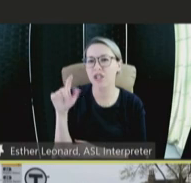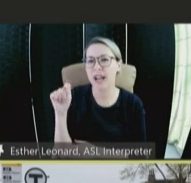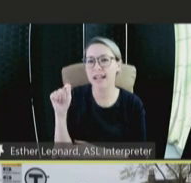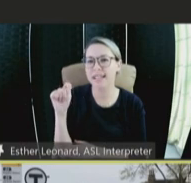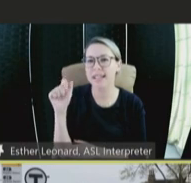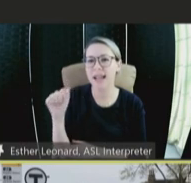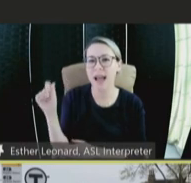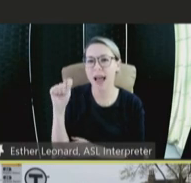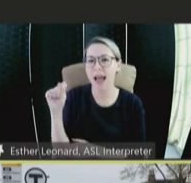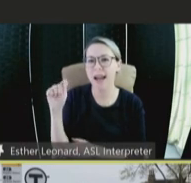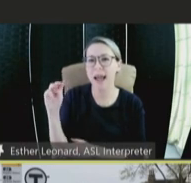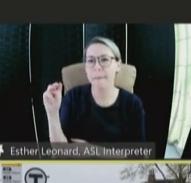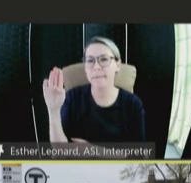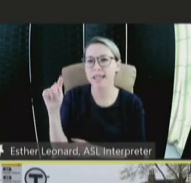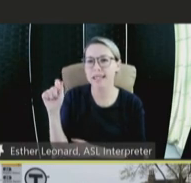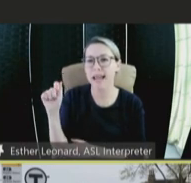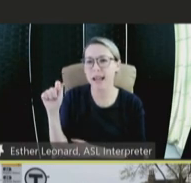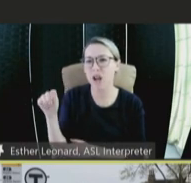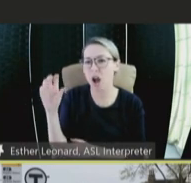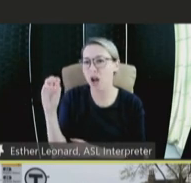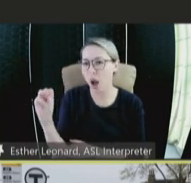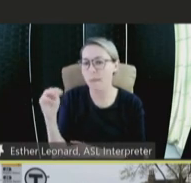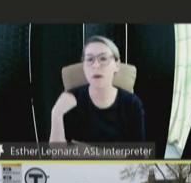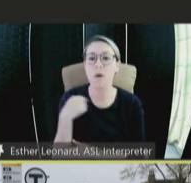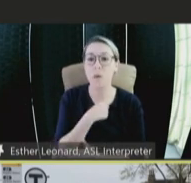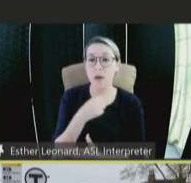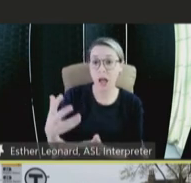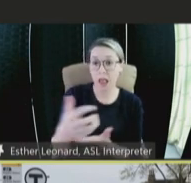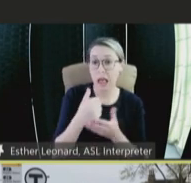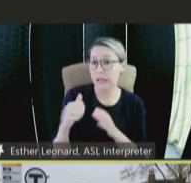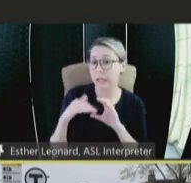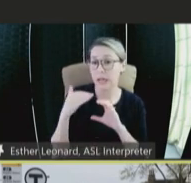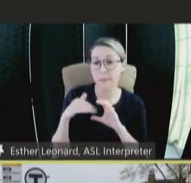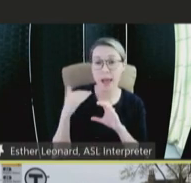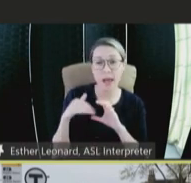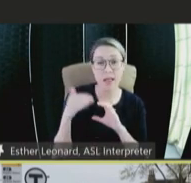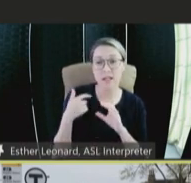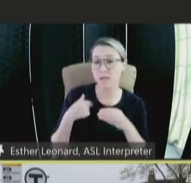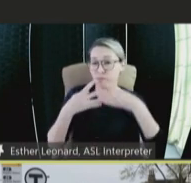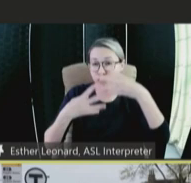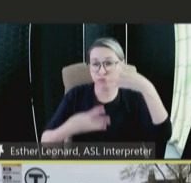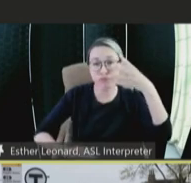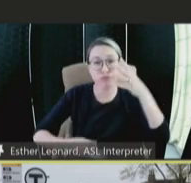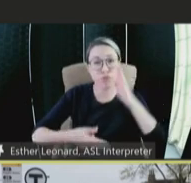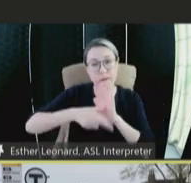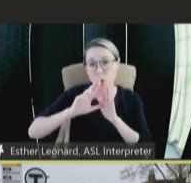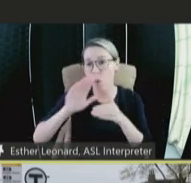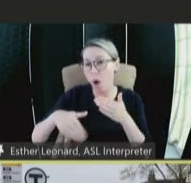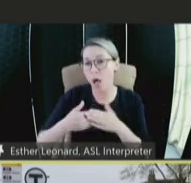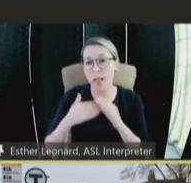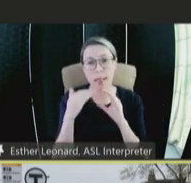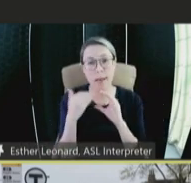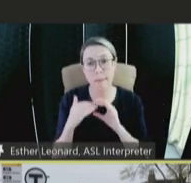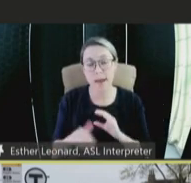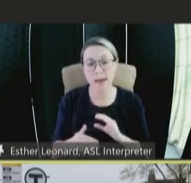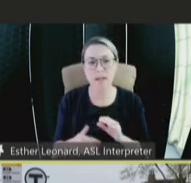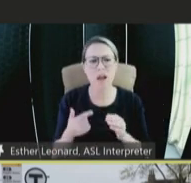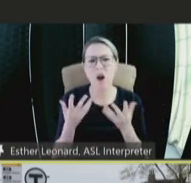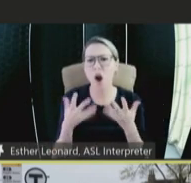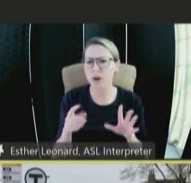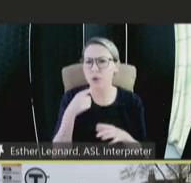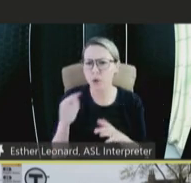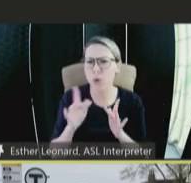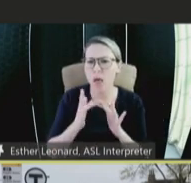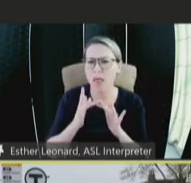betterbusproject@mbta.com. We take in all the emails about bus network redesign and review them. I mentioned the online survey. You can